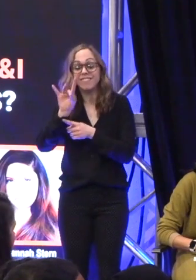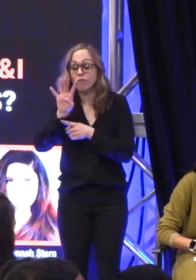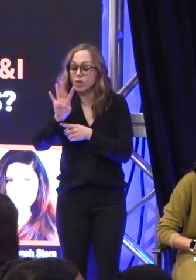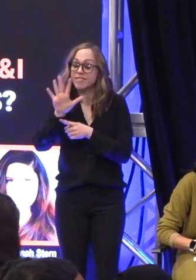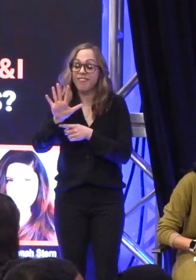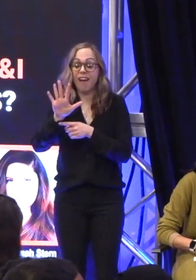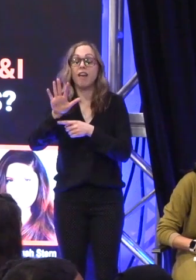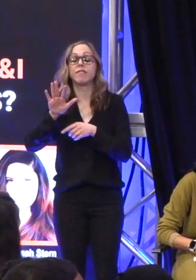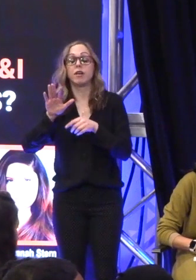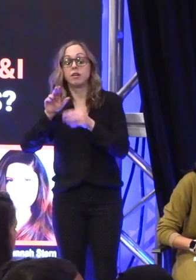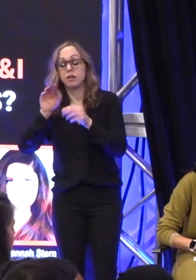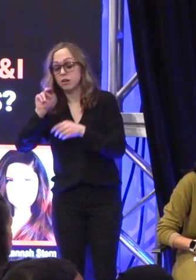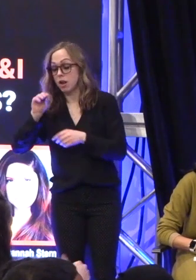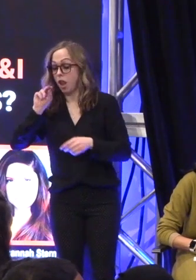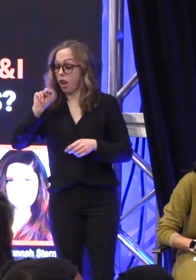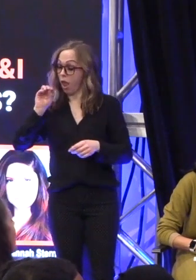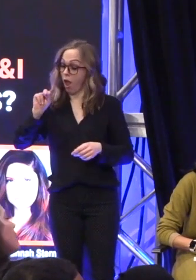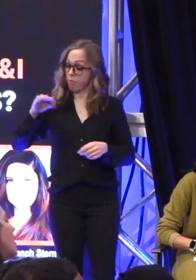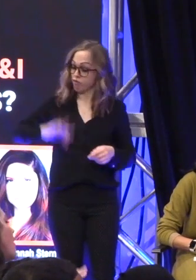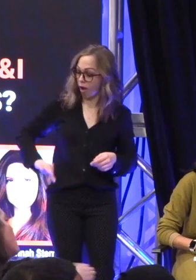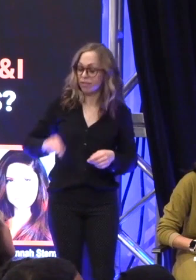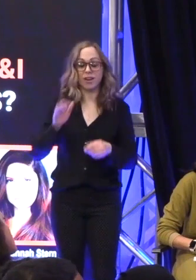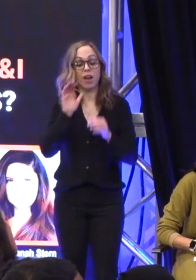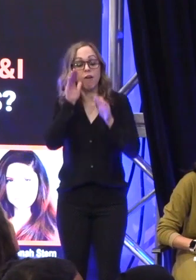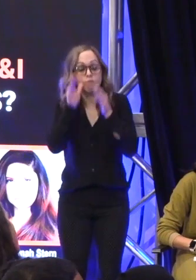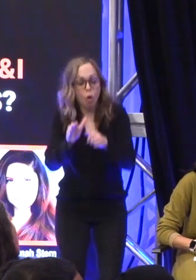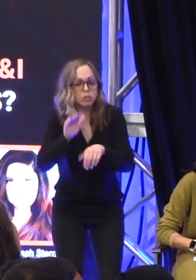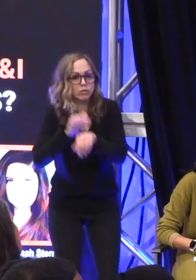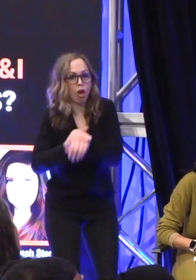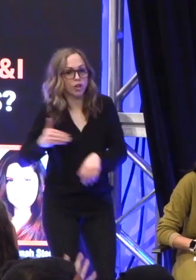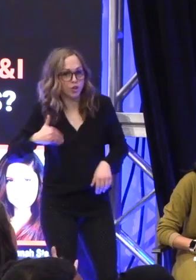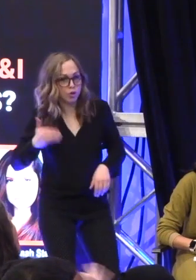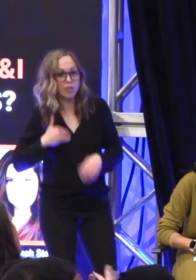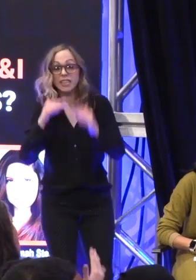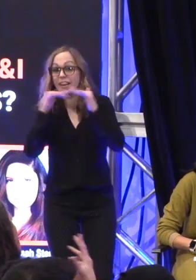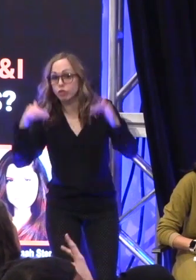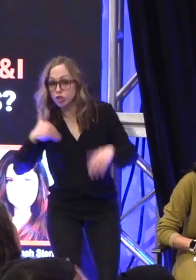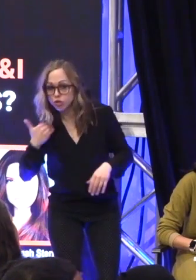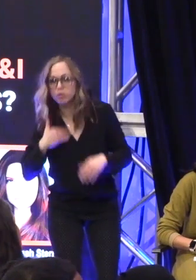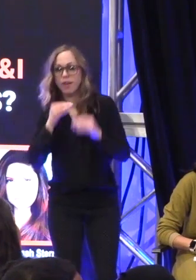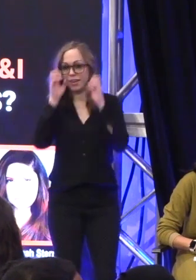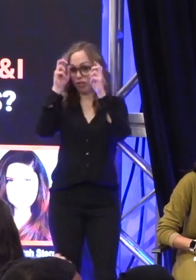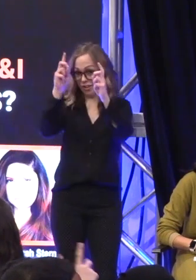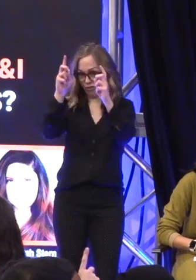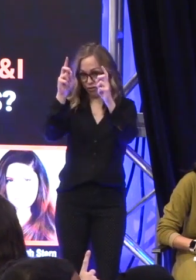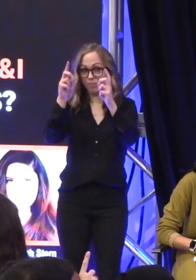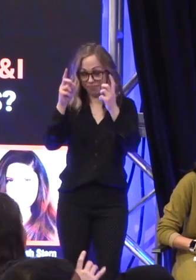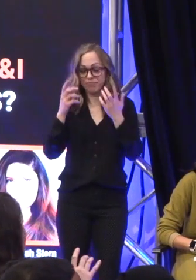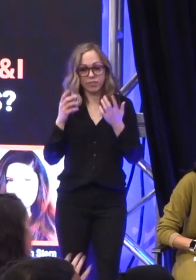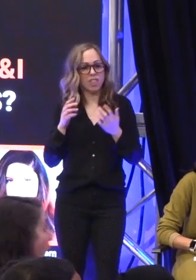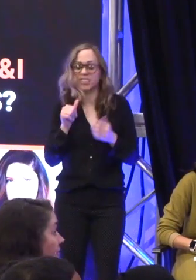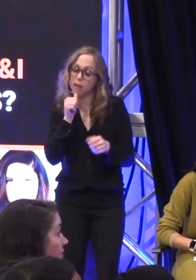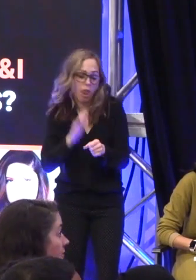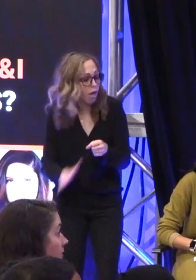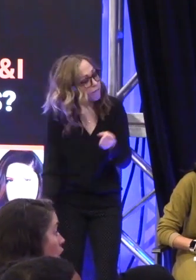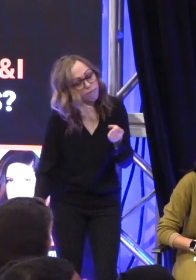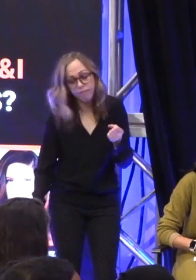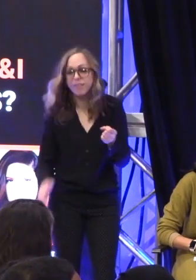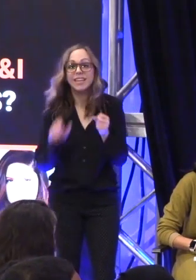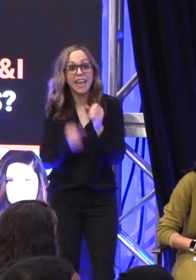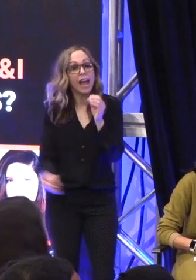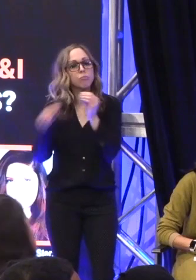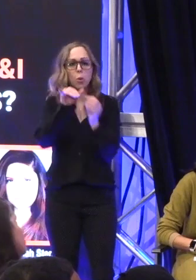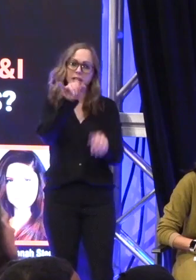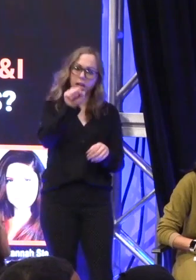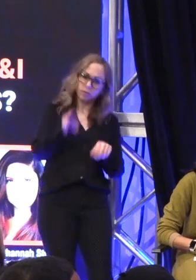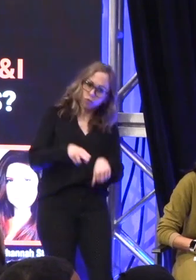We have a special youth. Our focus is really on youth and diverse youth and education. Is it enough? Could we do more?